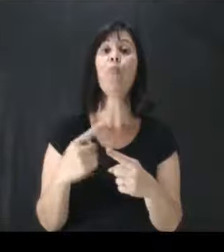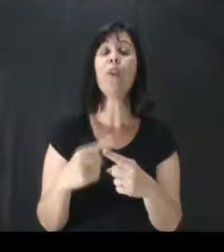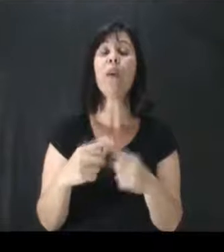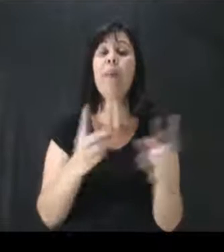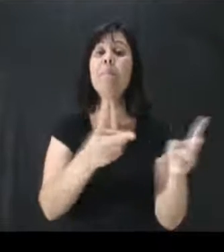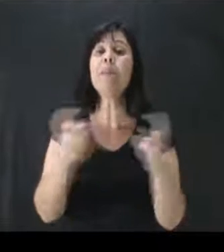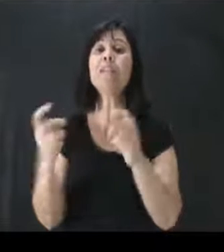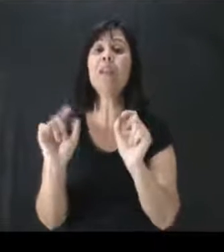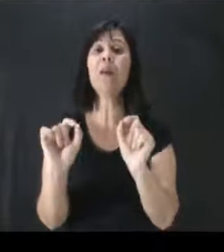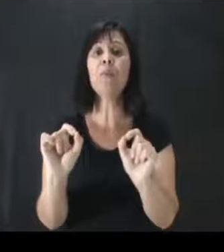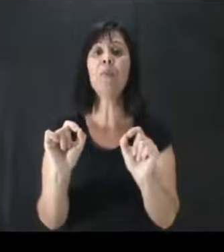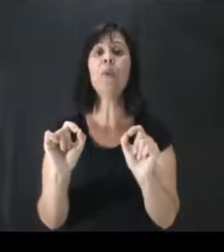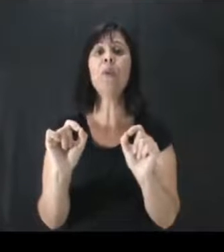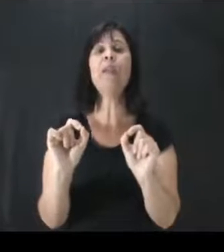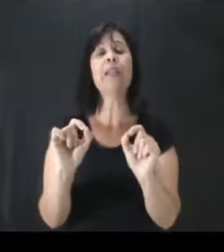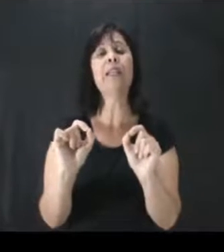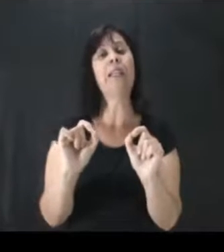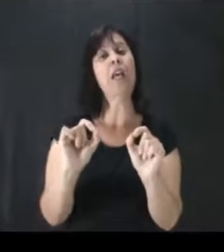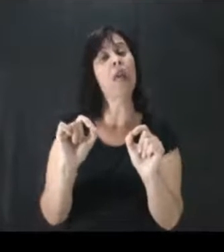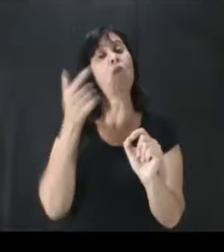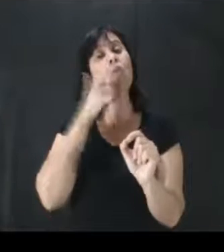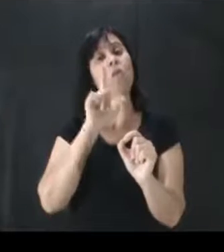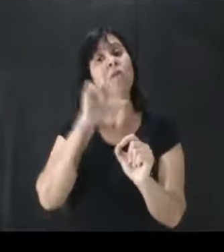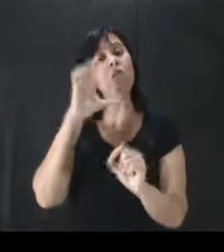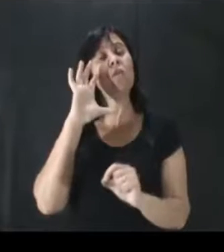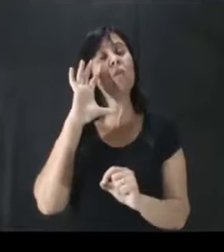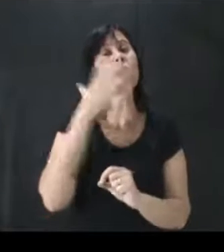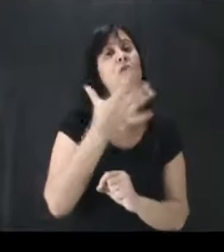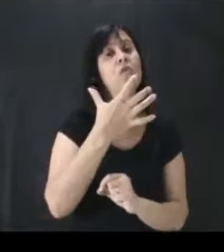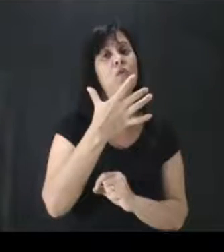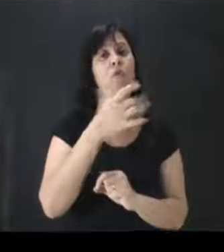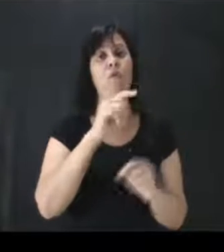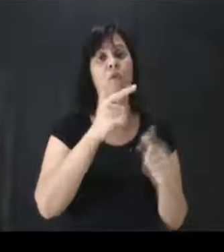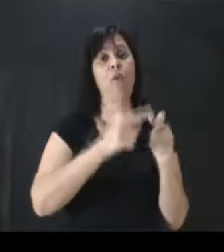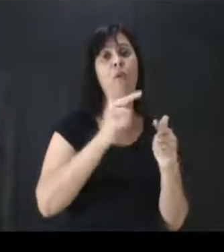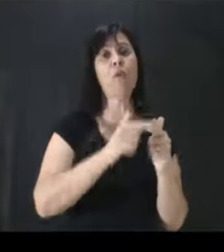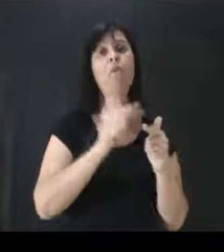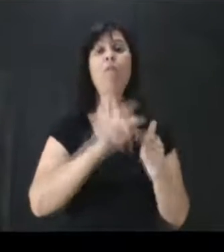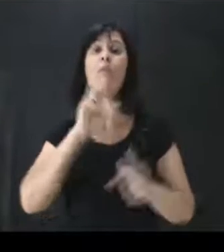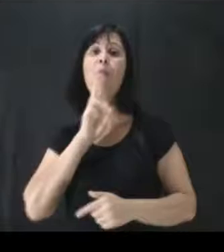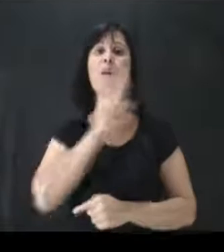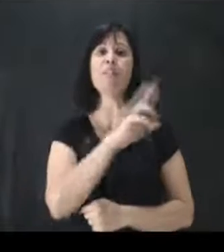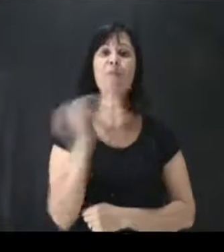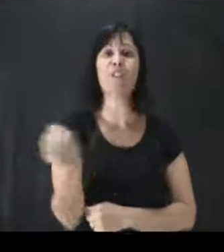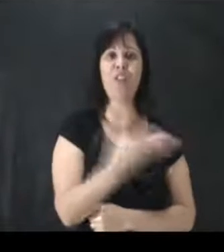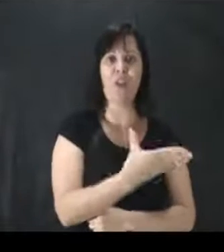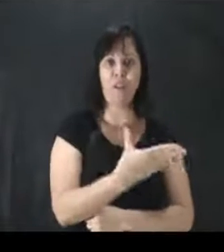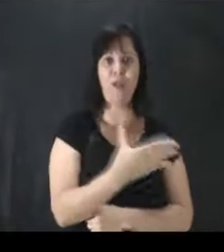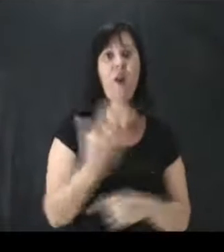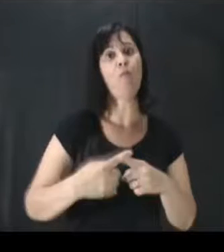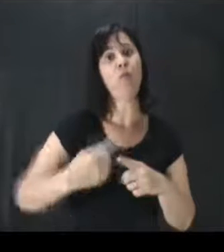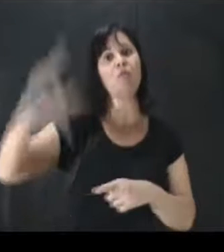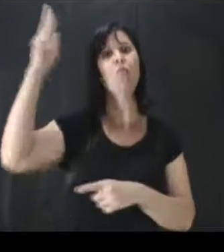because we see that it led to the resolution of the crisis with new answers, because